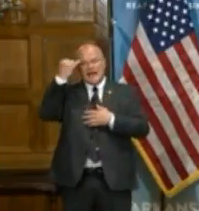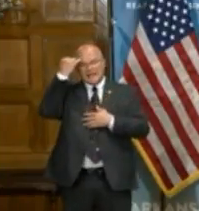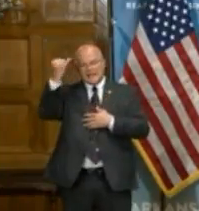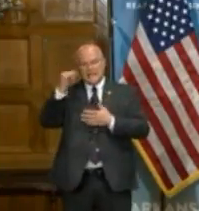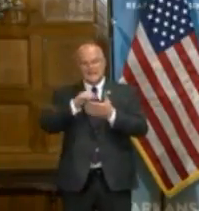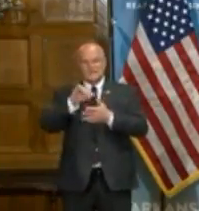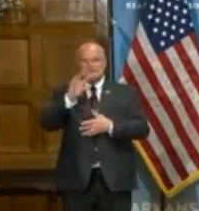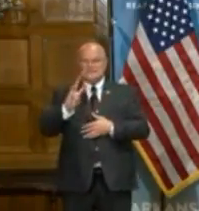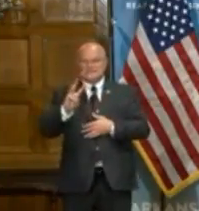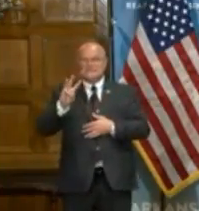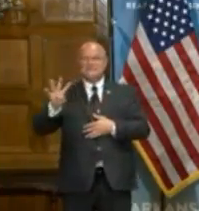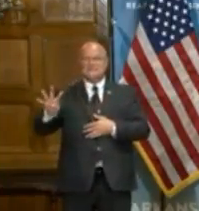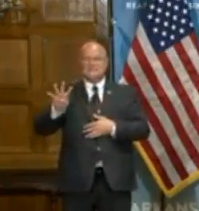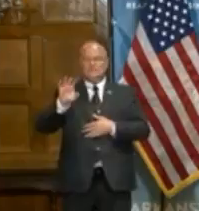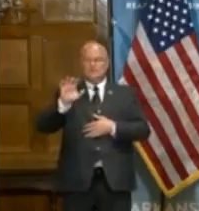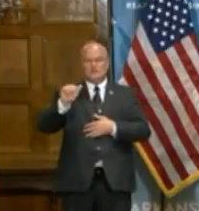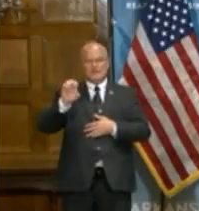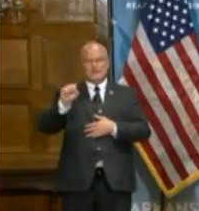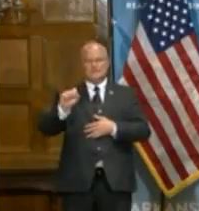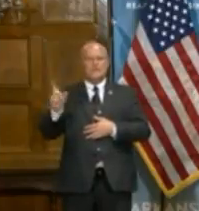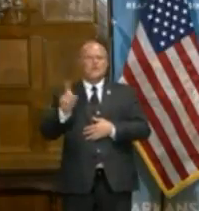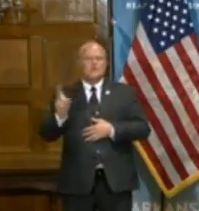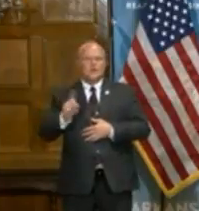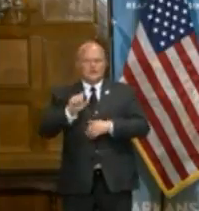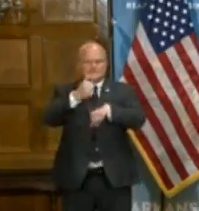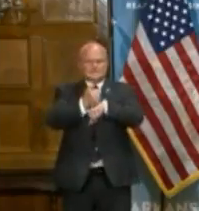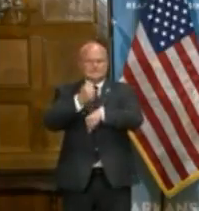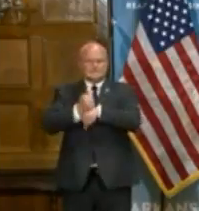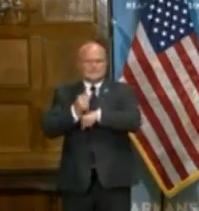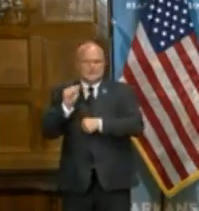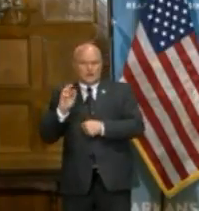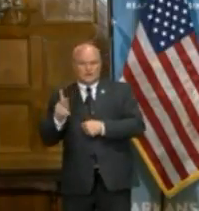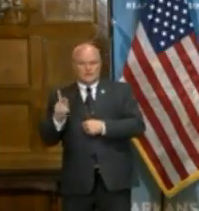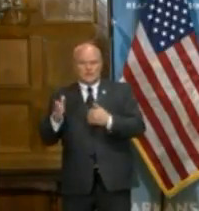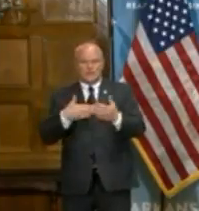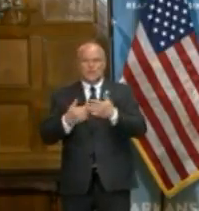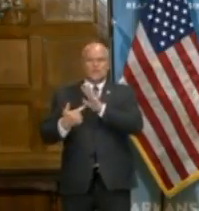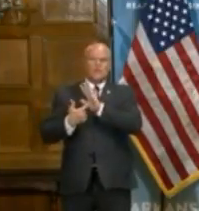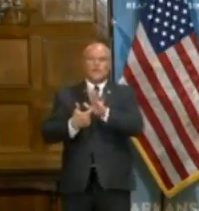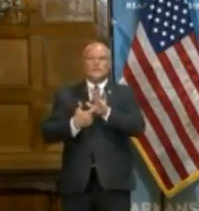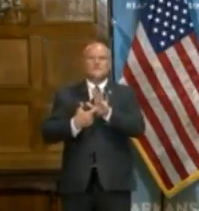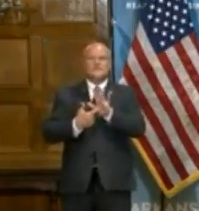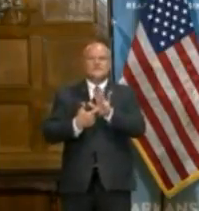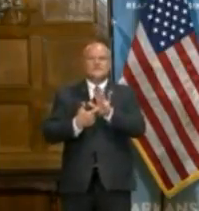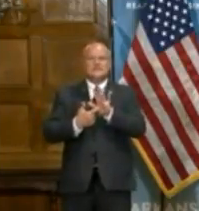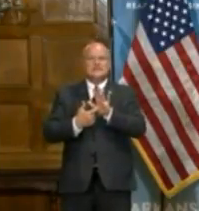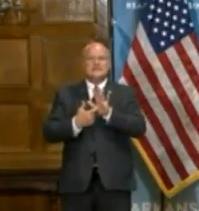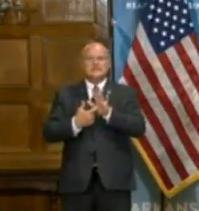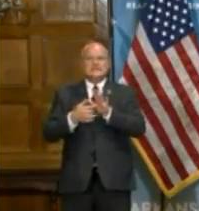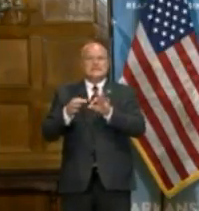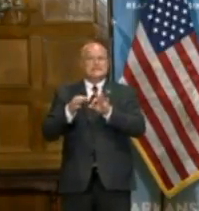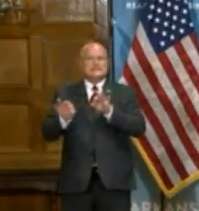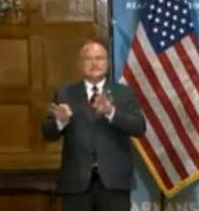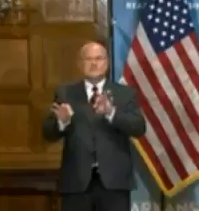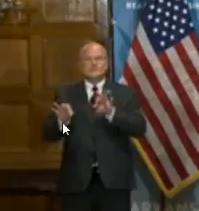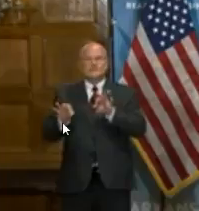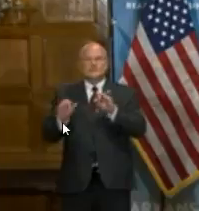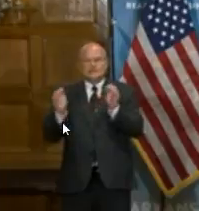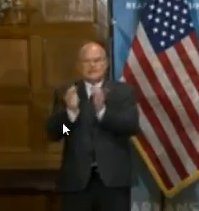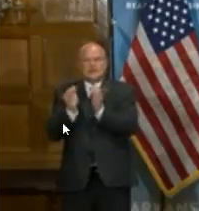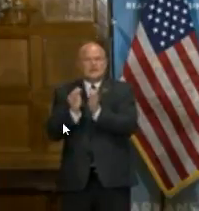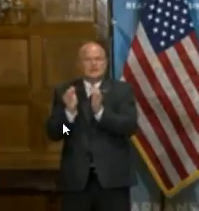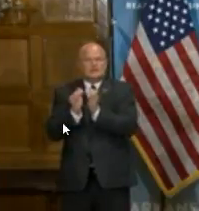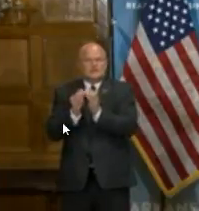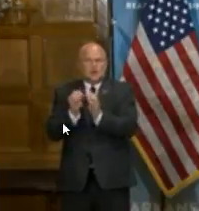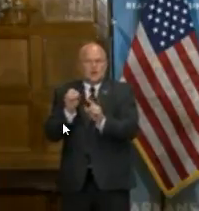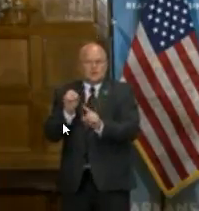of those 64 cases, where they are in Arkansas, whether it represents just simply a